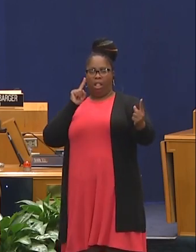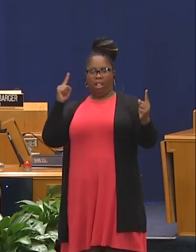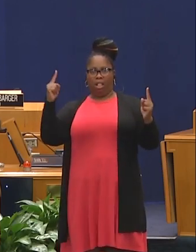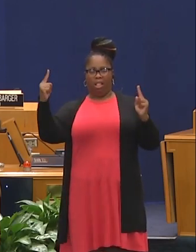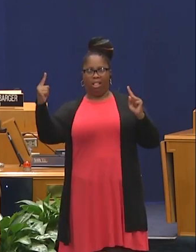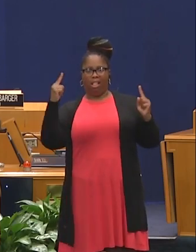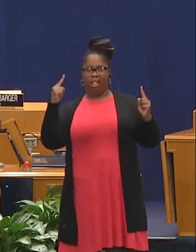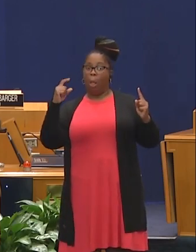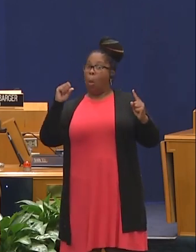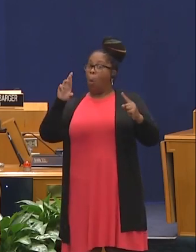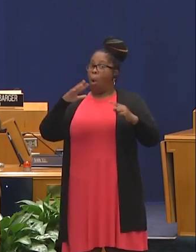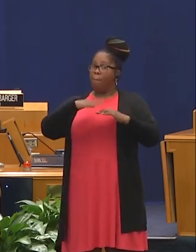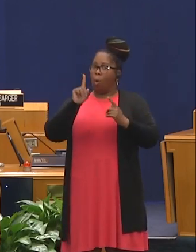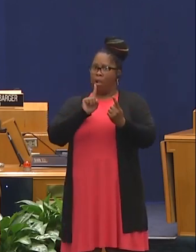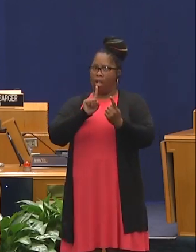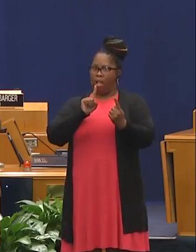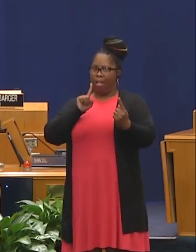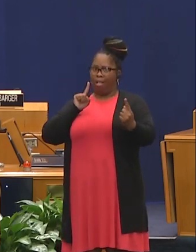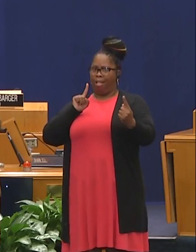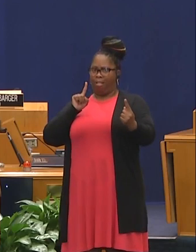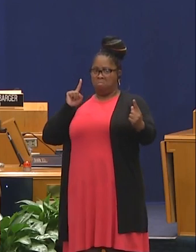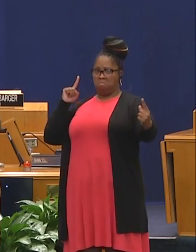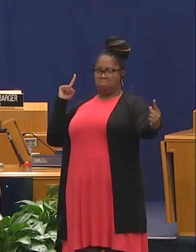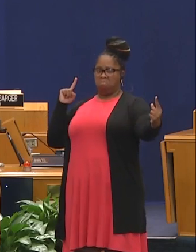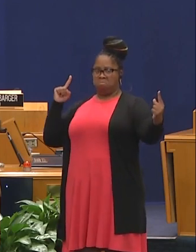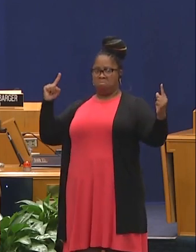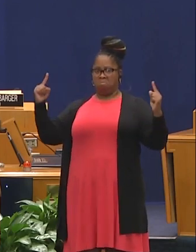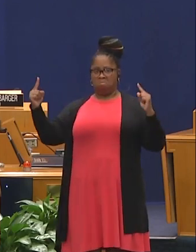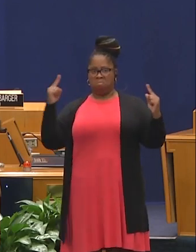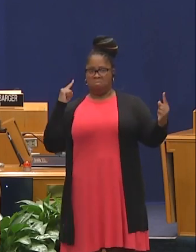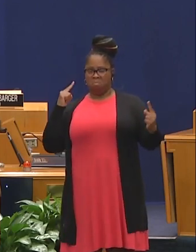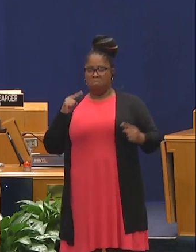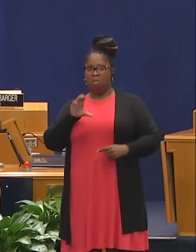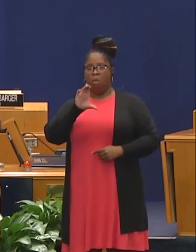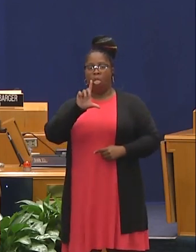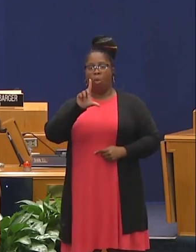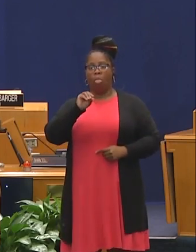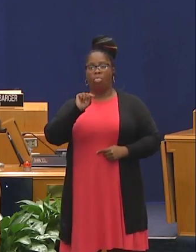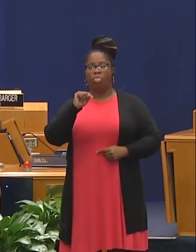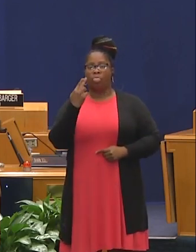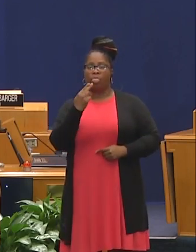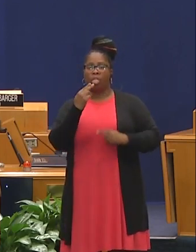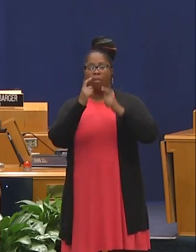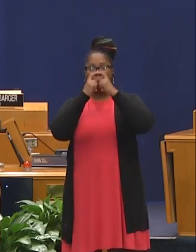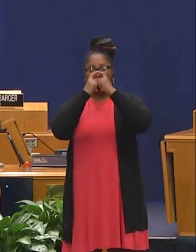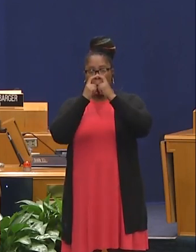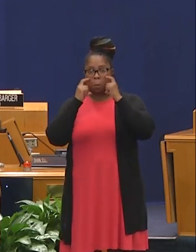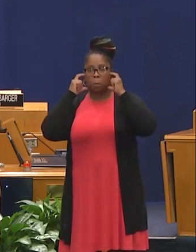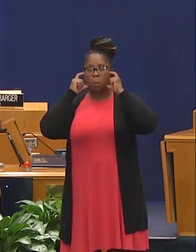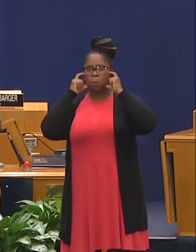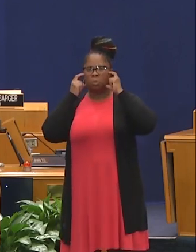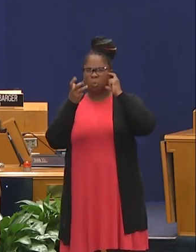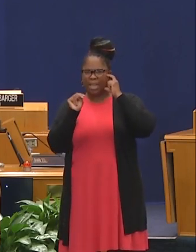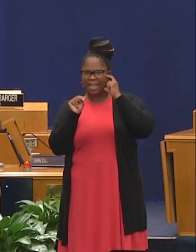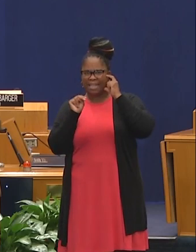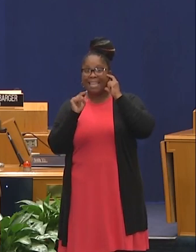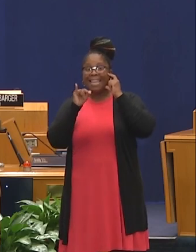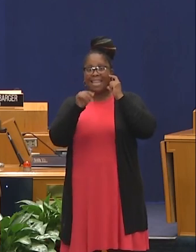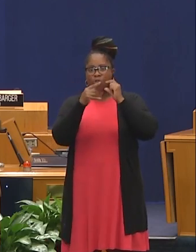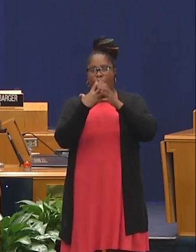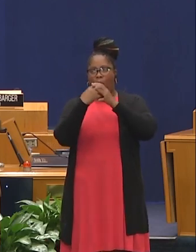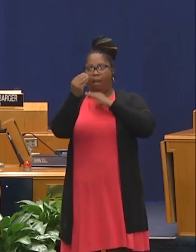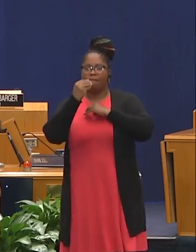people that you may be in close contact with. Cloth face coverings should be worn anytime you're accessing essential